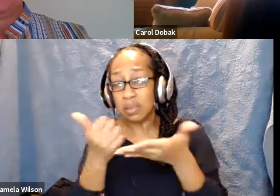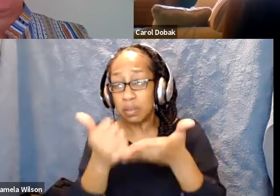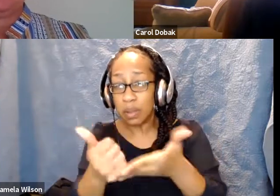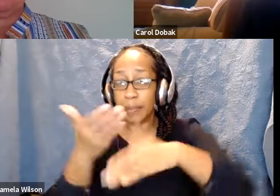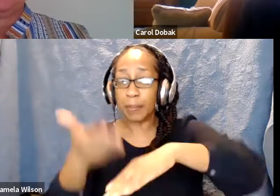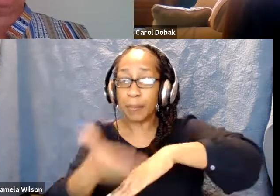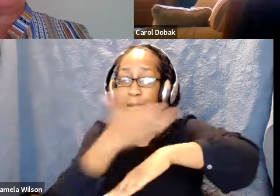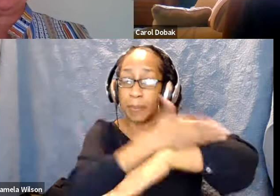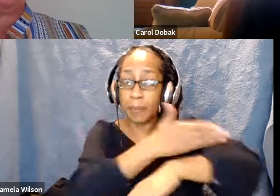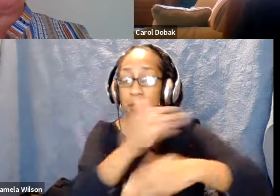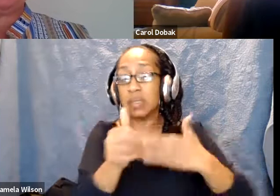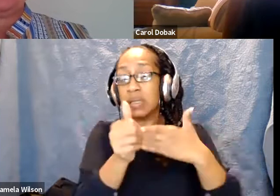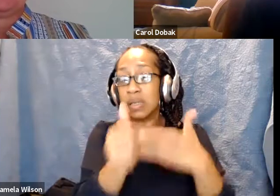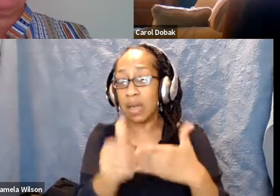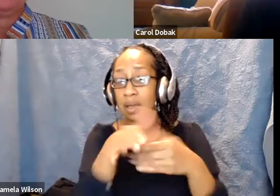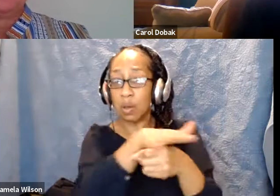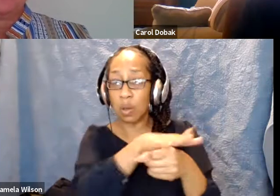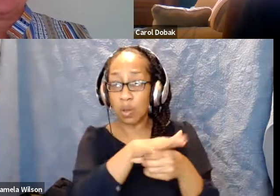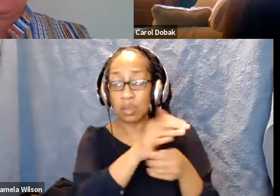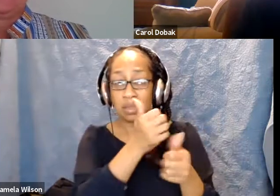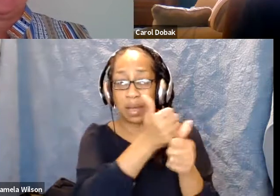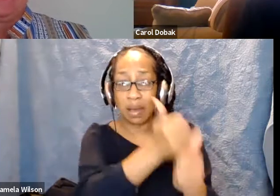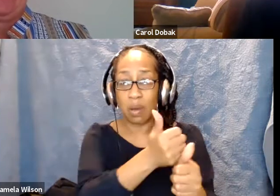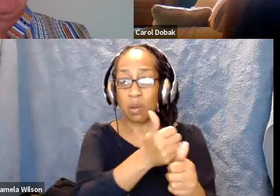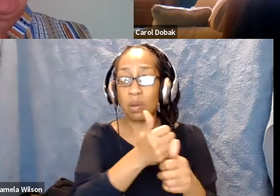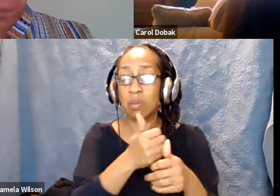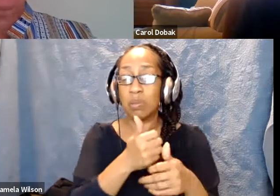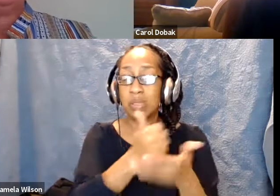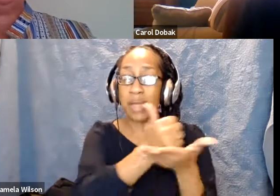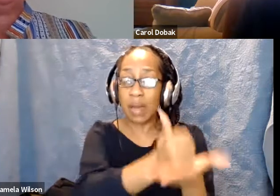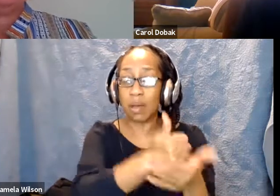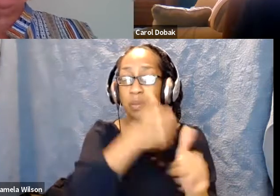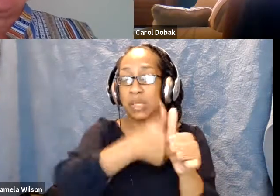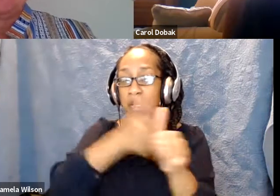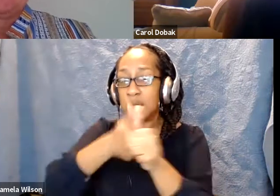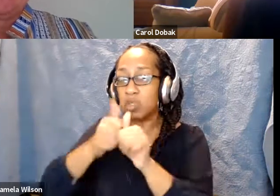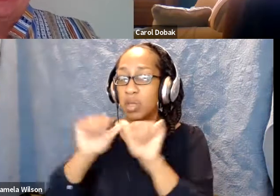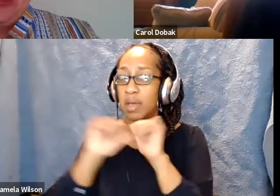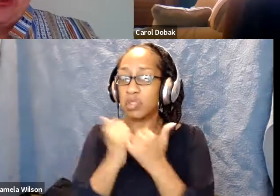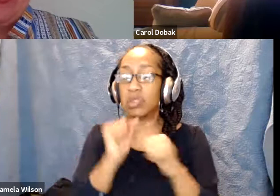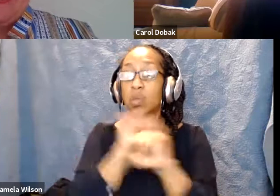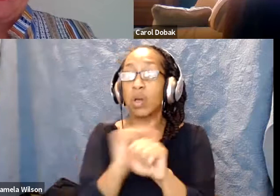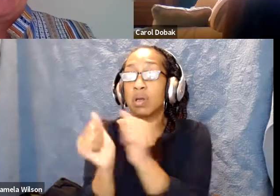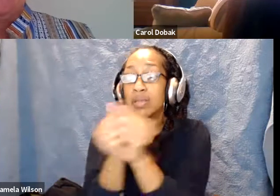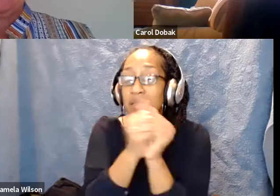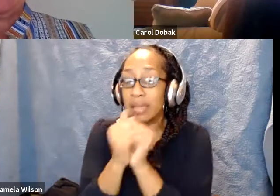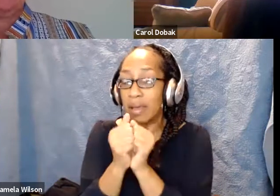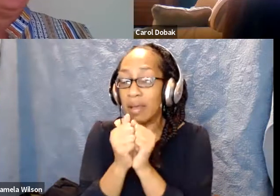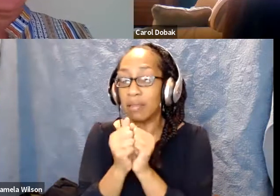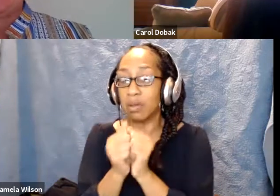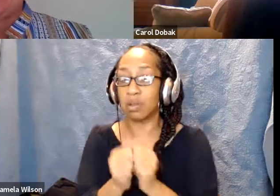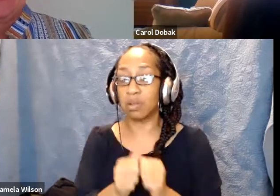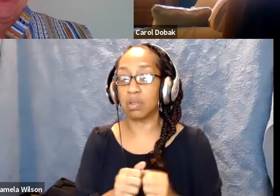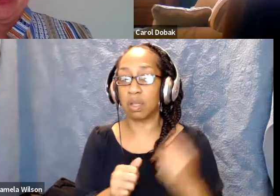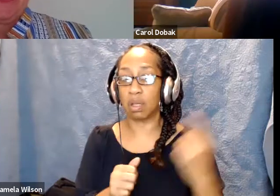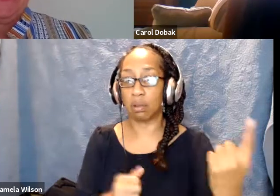guidance at the local level to help everybody do this work together. Because we want to break down the silos and we